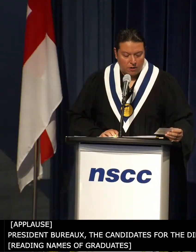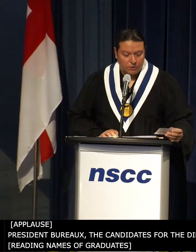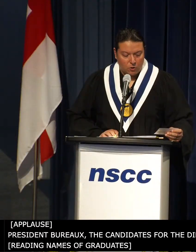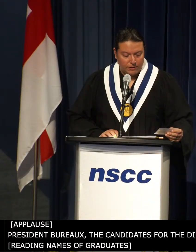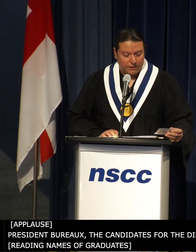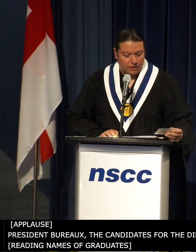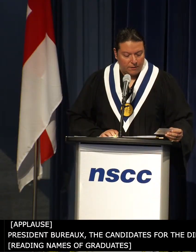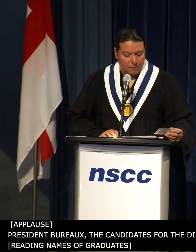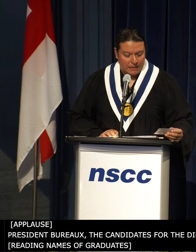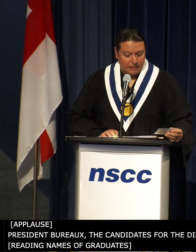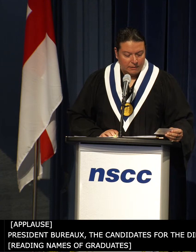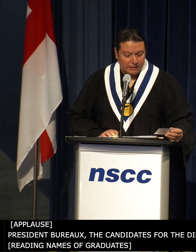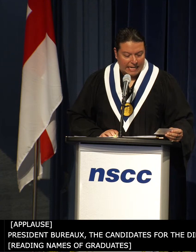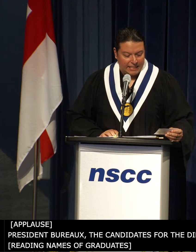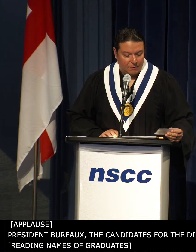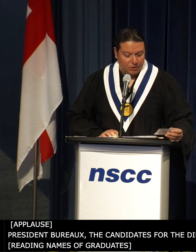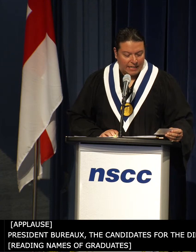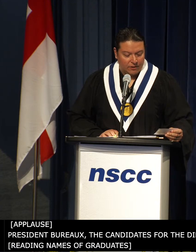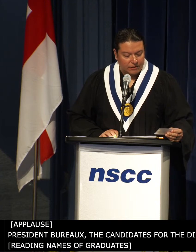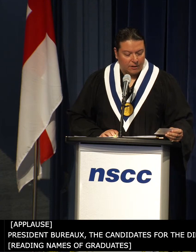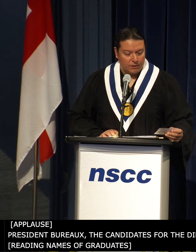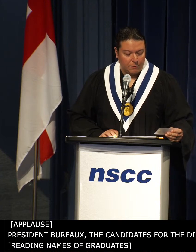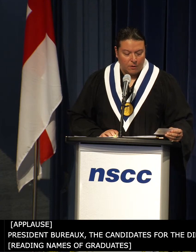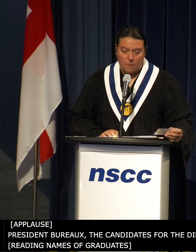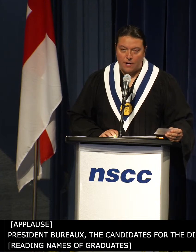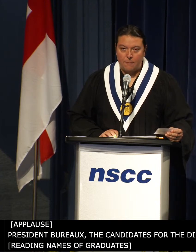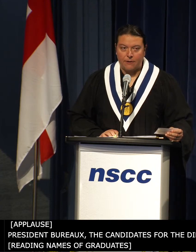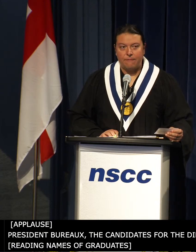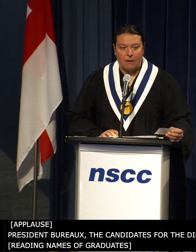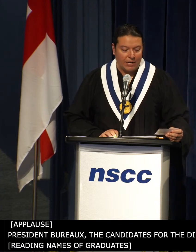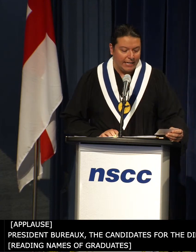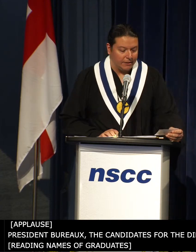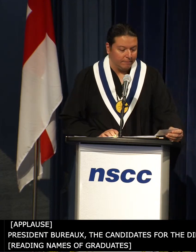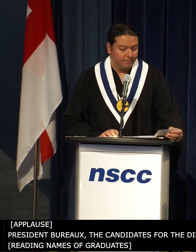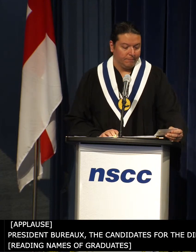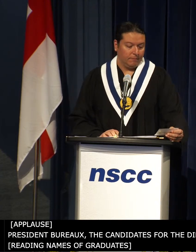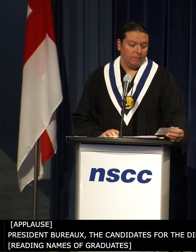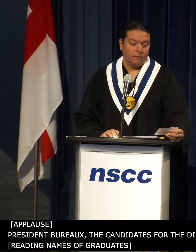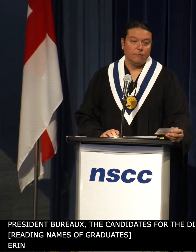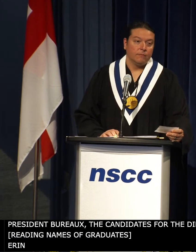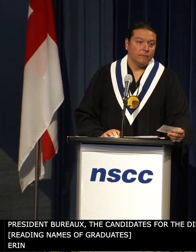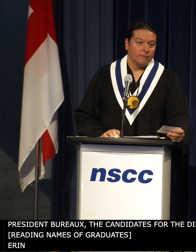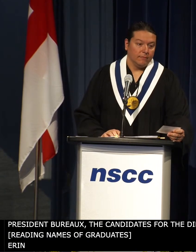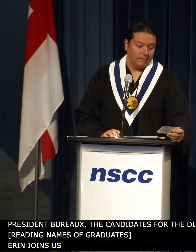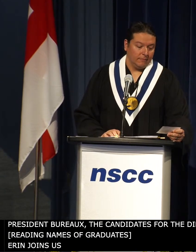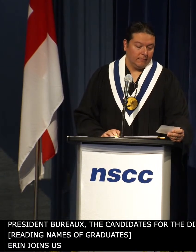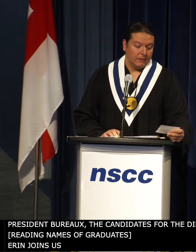Karen Rudolph joins us on stage to present her son with the diploma in metal fabrication.